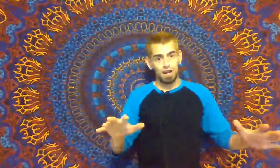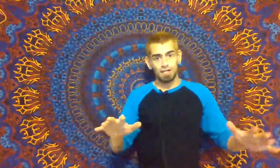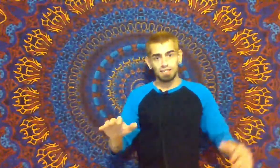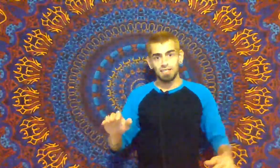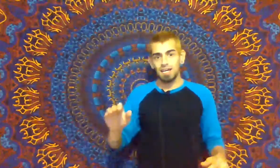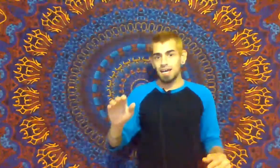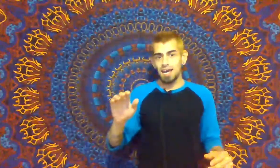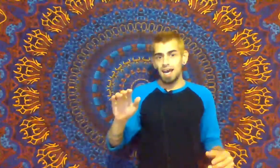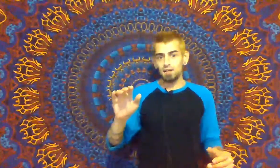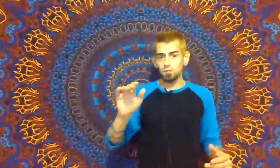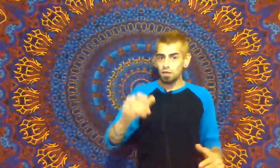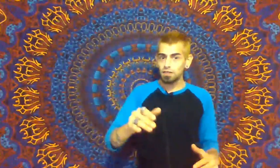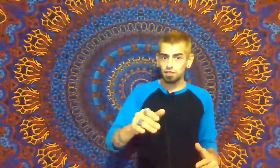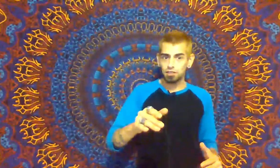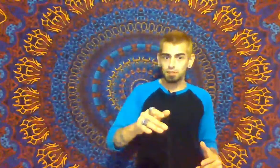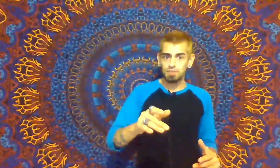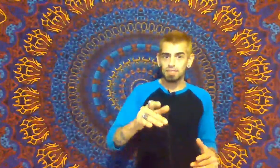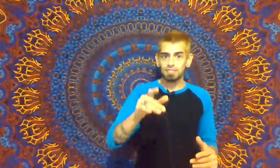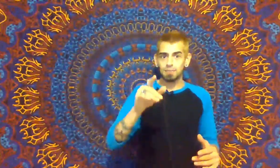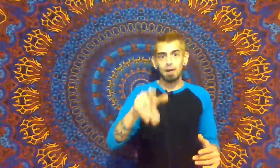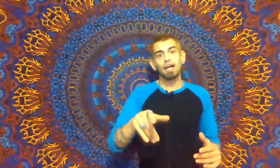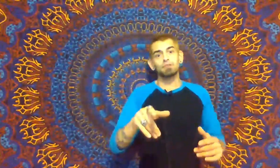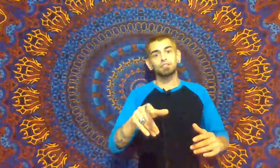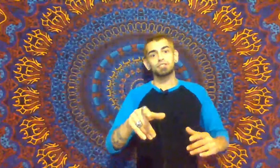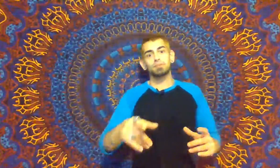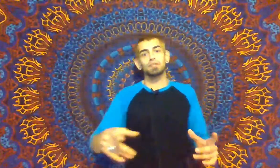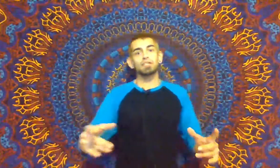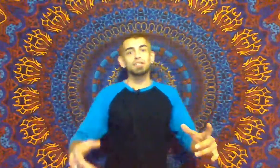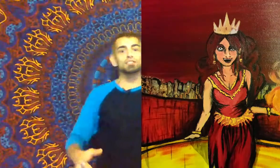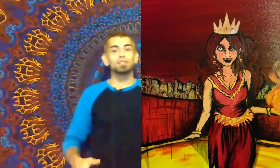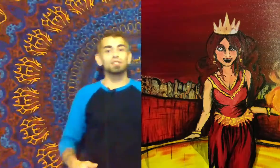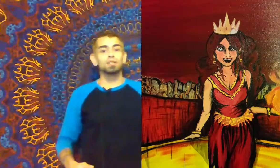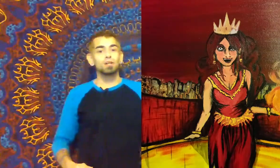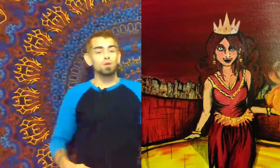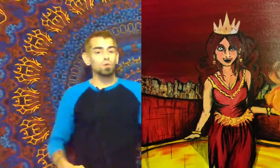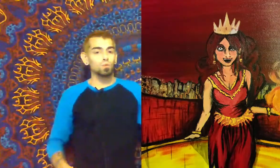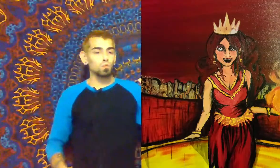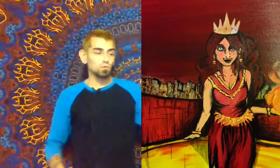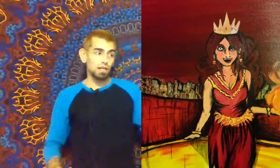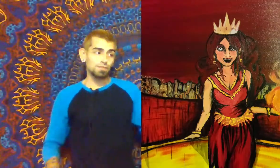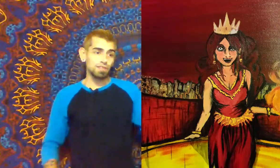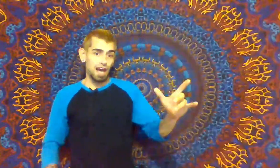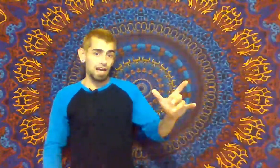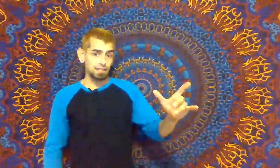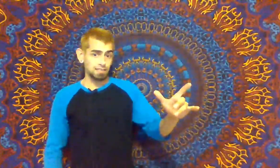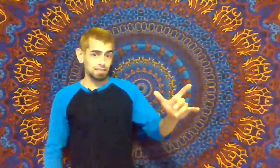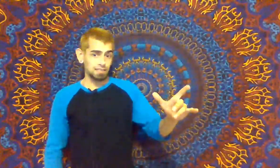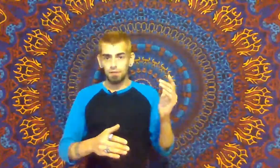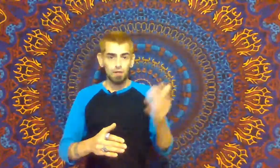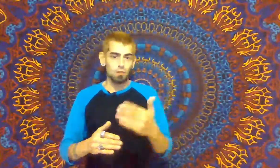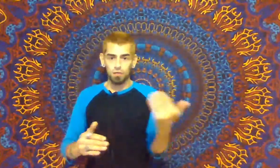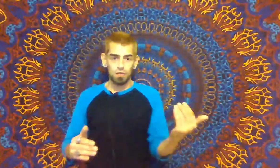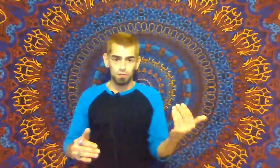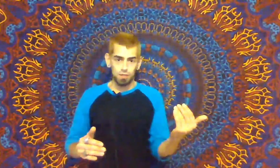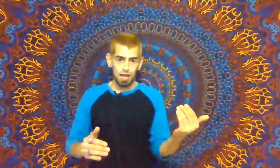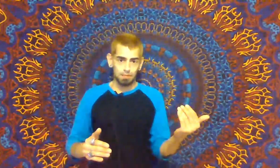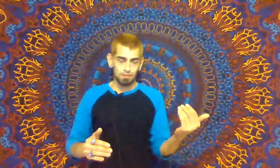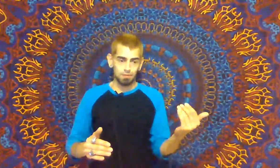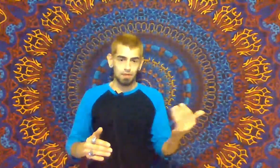wrecked, and one of the ships is the pirate ship that Anisha left the island in. No one knows what happened to her.